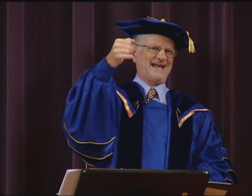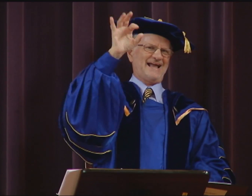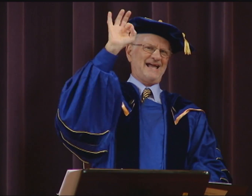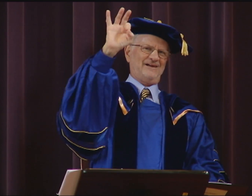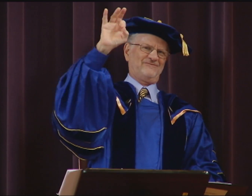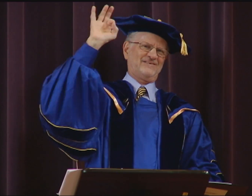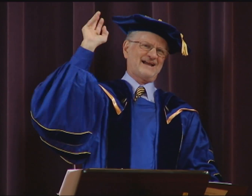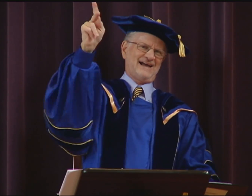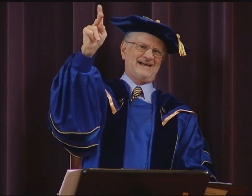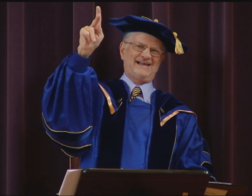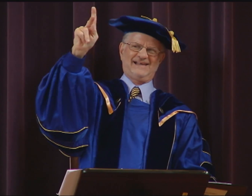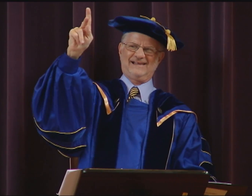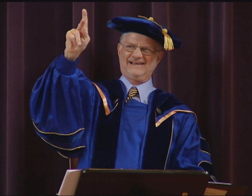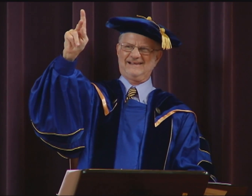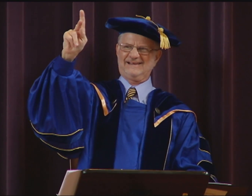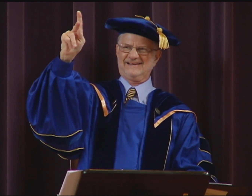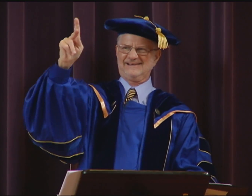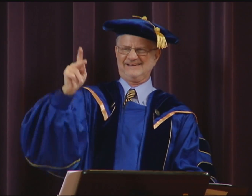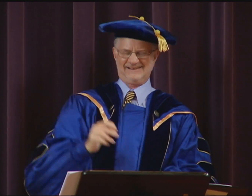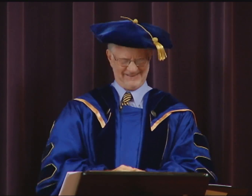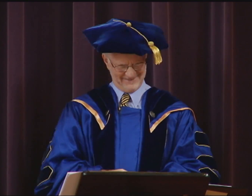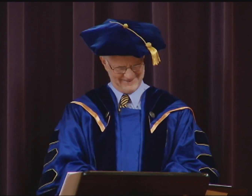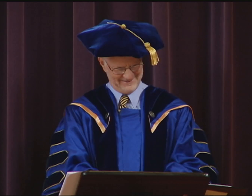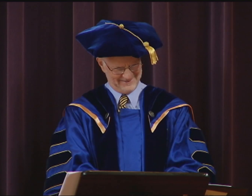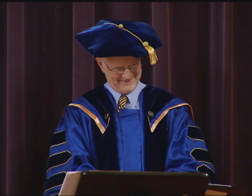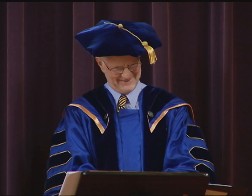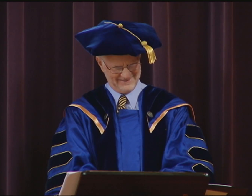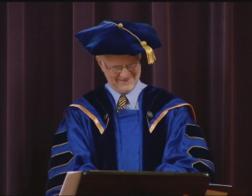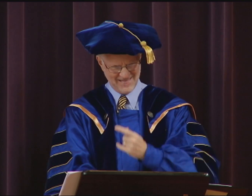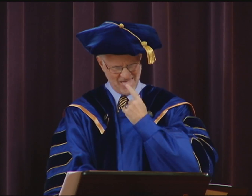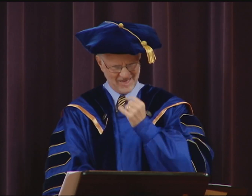in 1962? Yes, JFK.